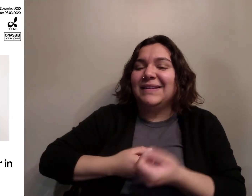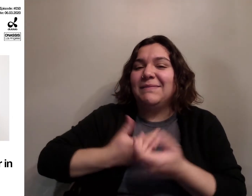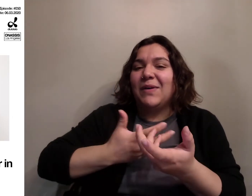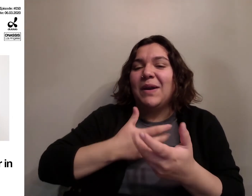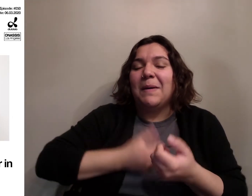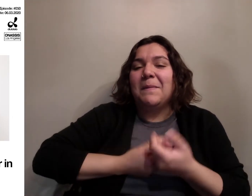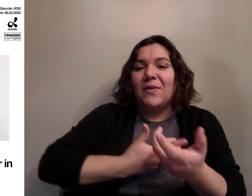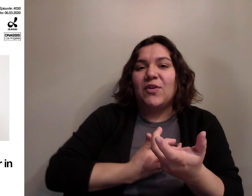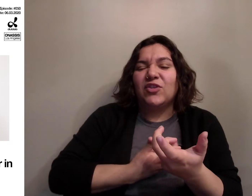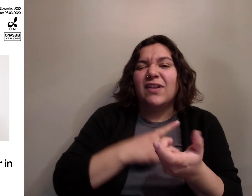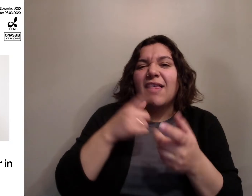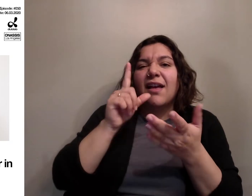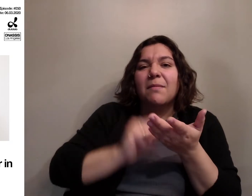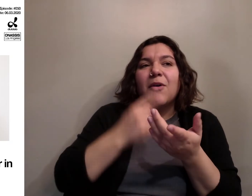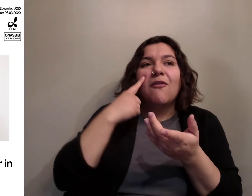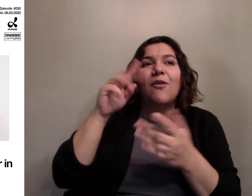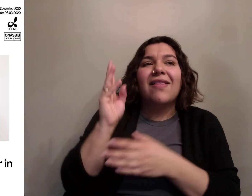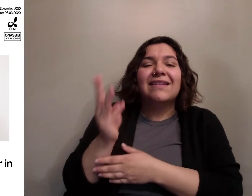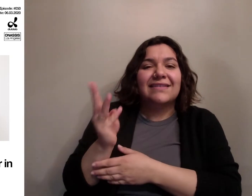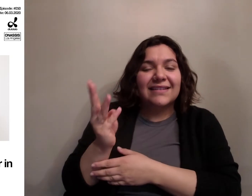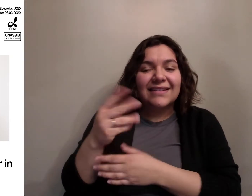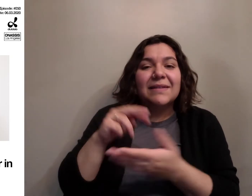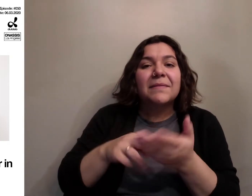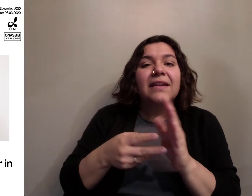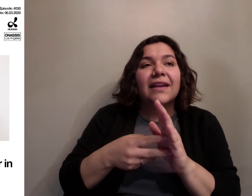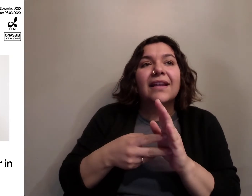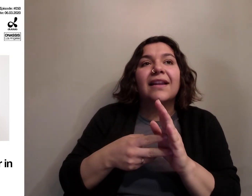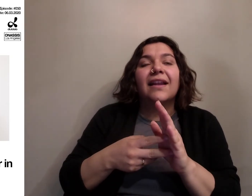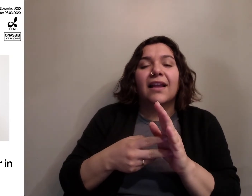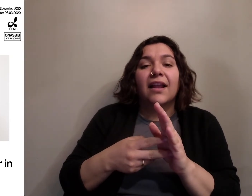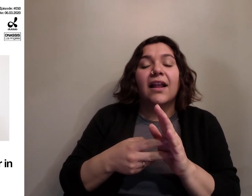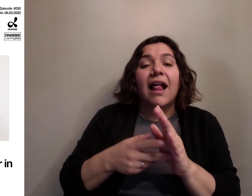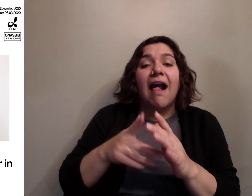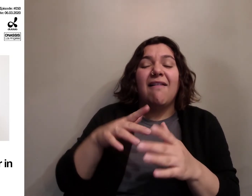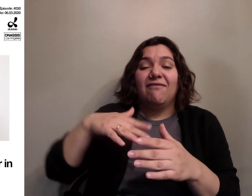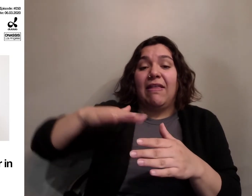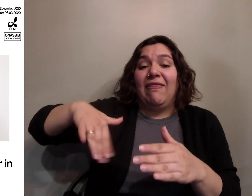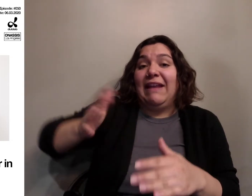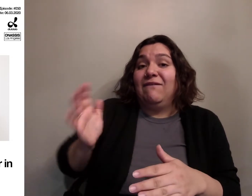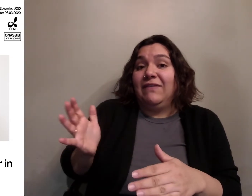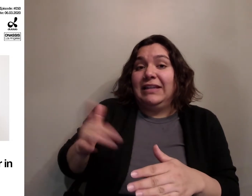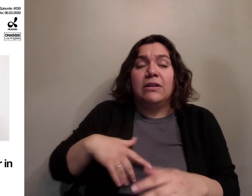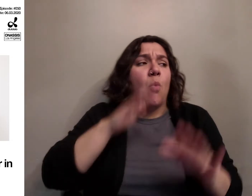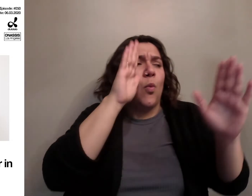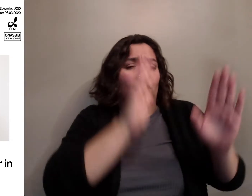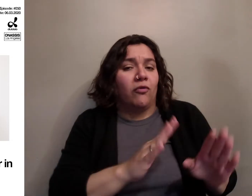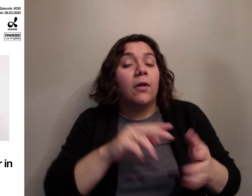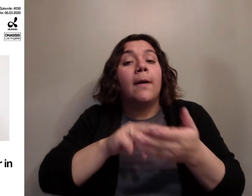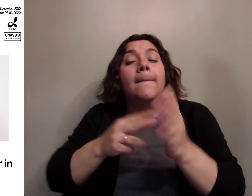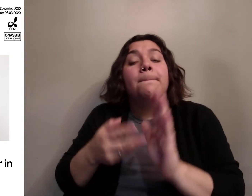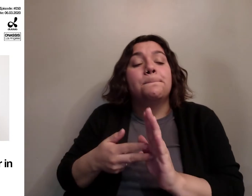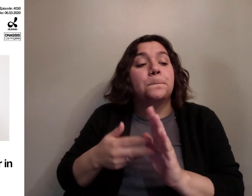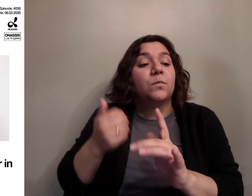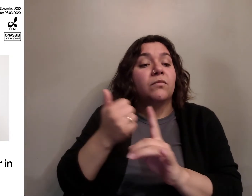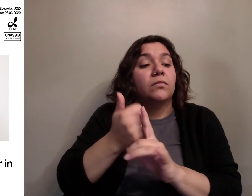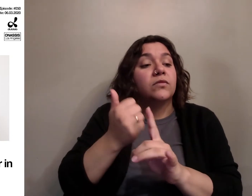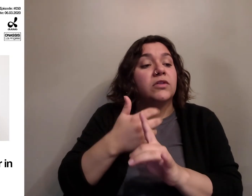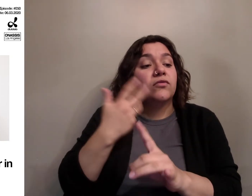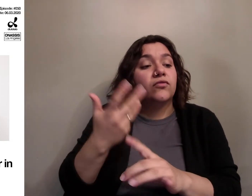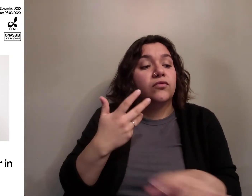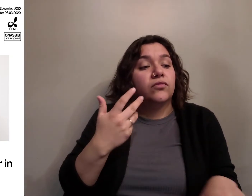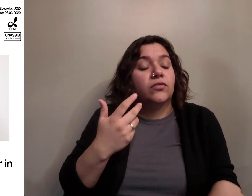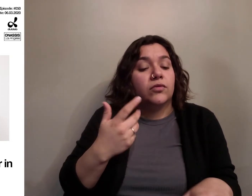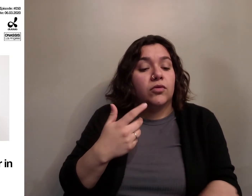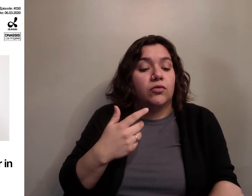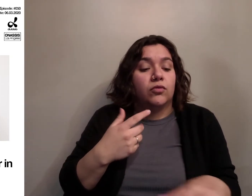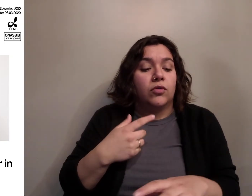Last Poet. They're a poetry group that came out in the 60s, Wonderful. Late 60s. And